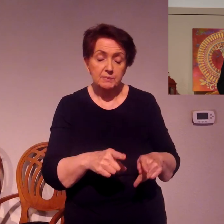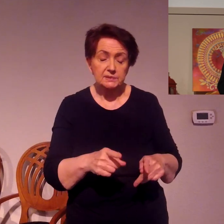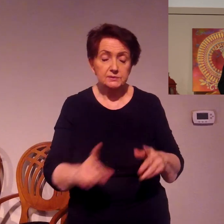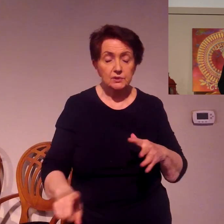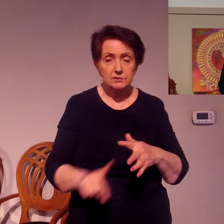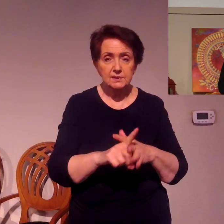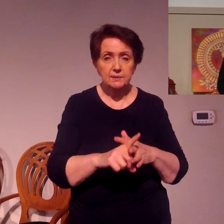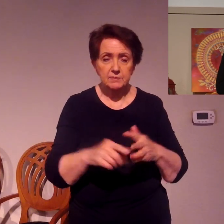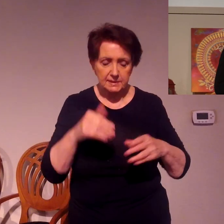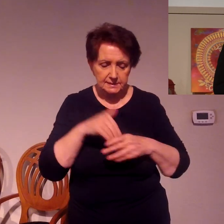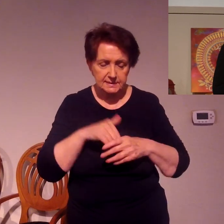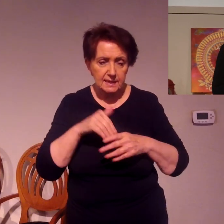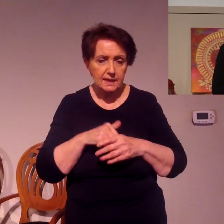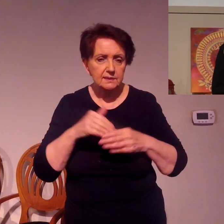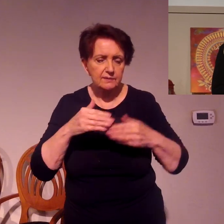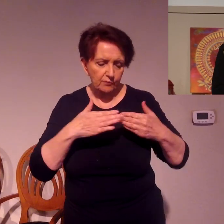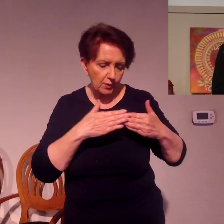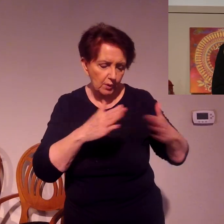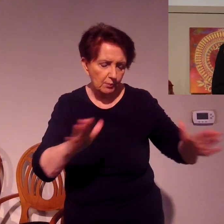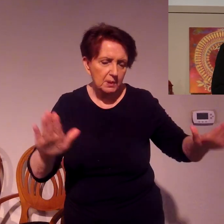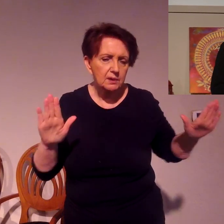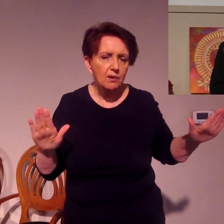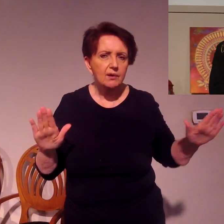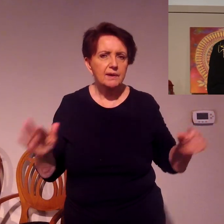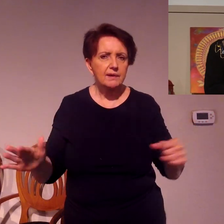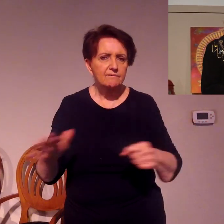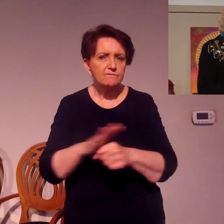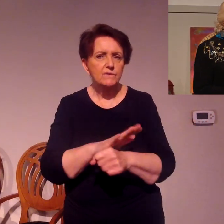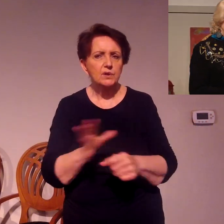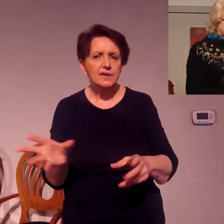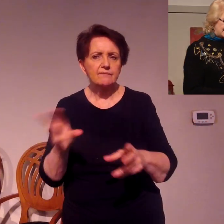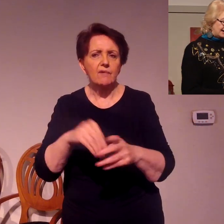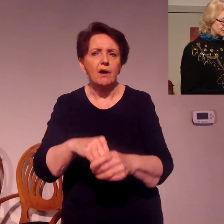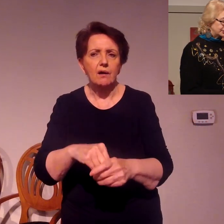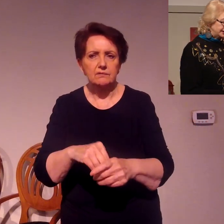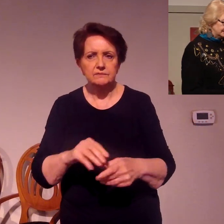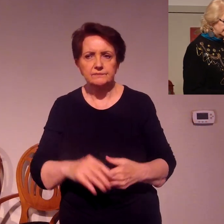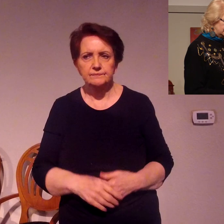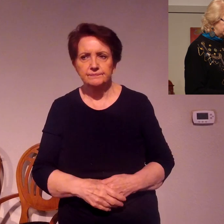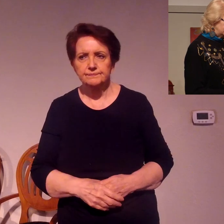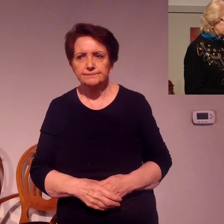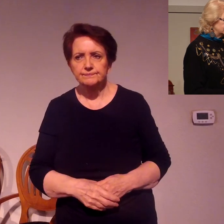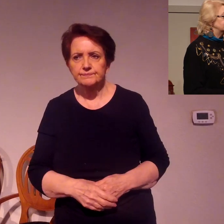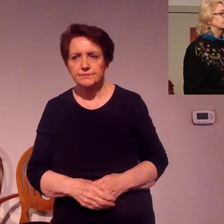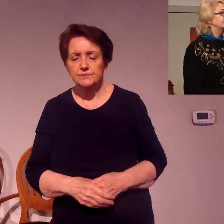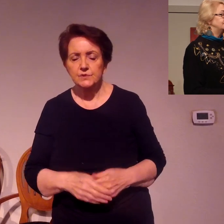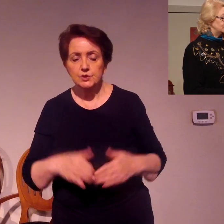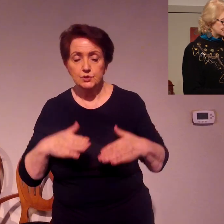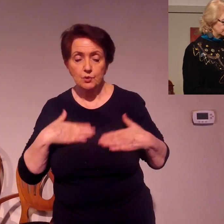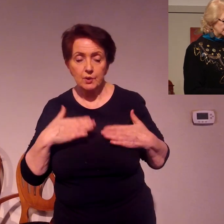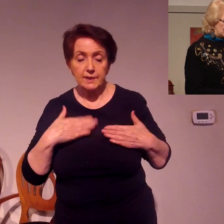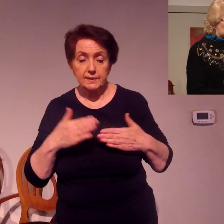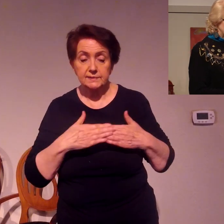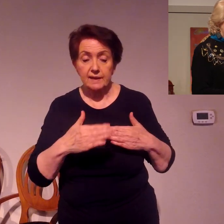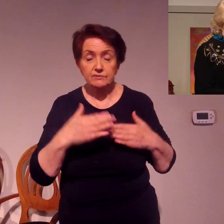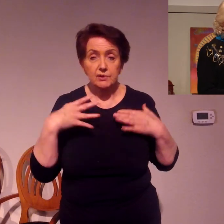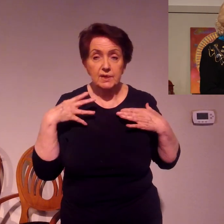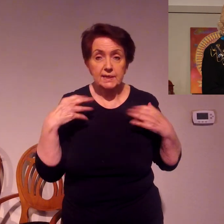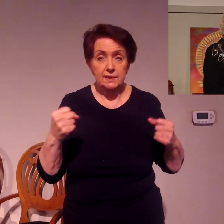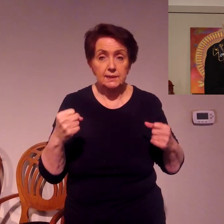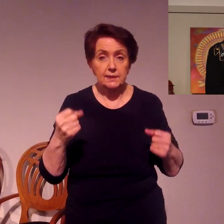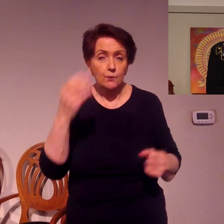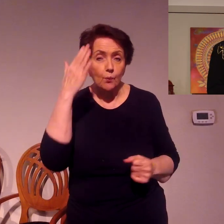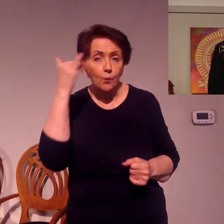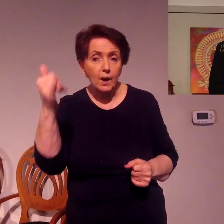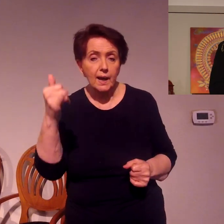present, and fully engaged. Joy is placed after healing because if we refuse to allow ourselves